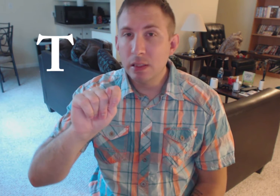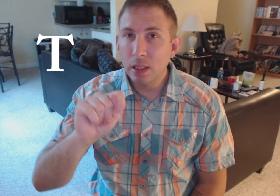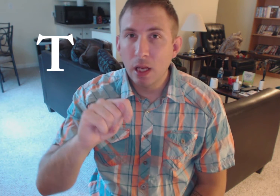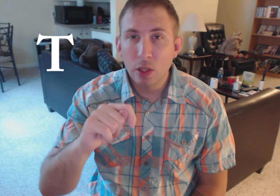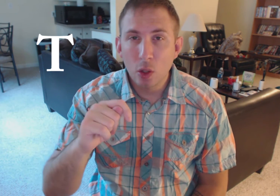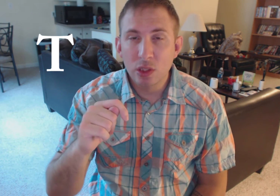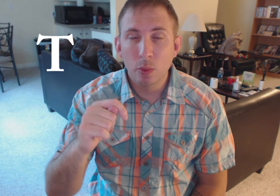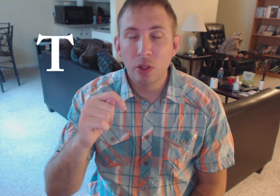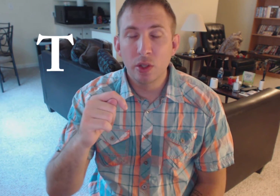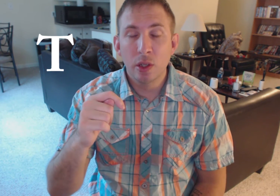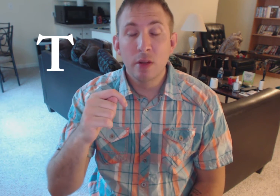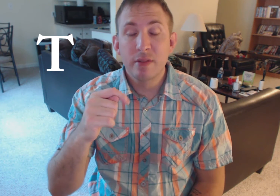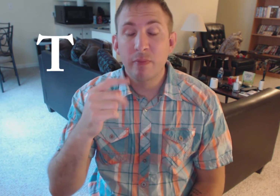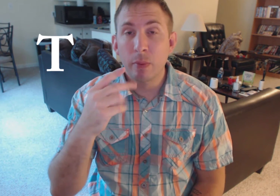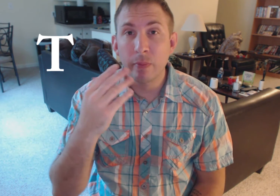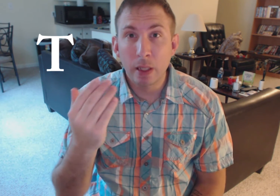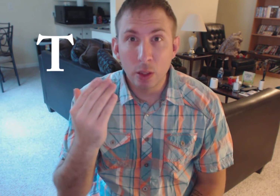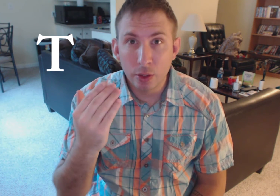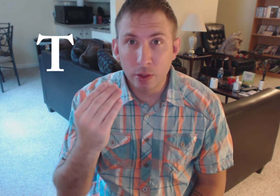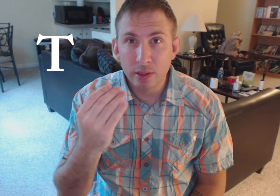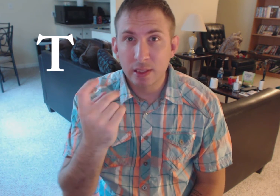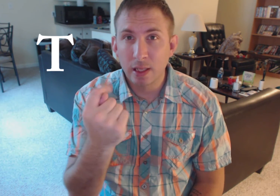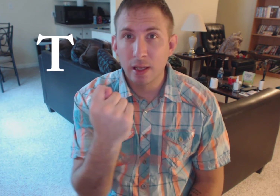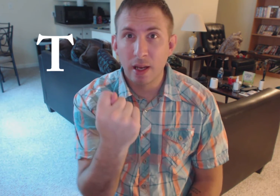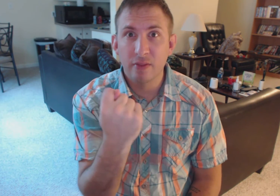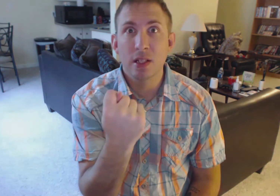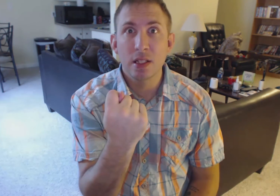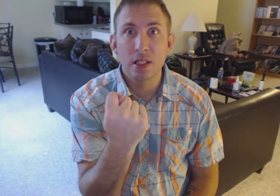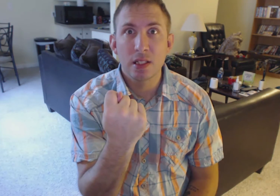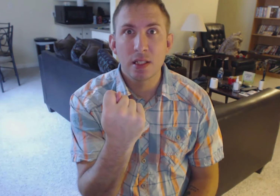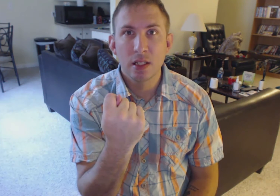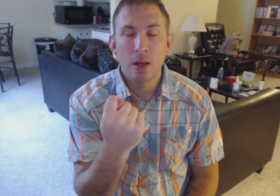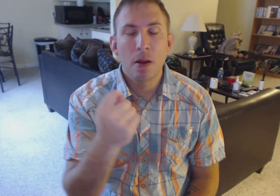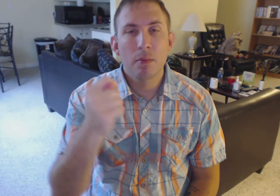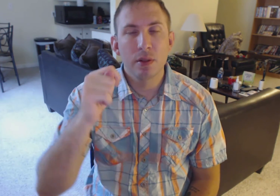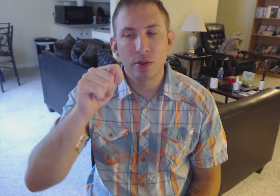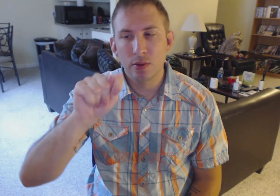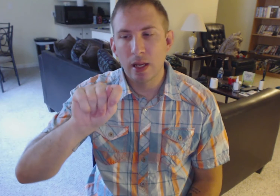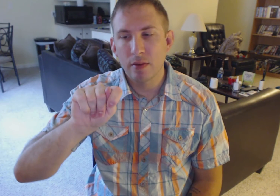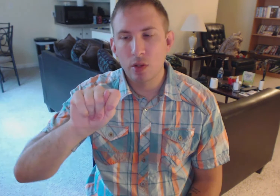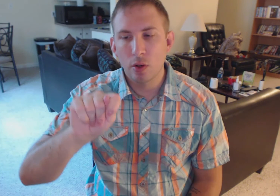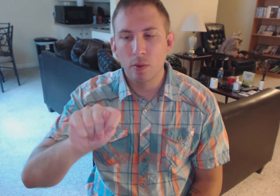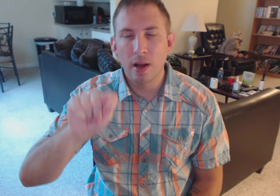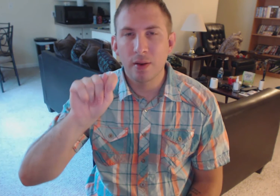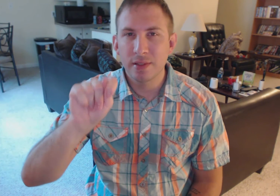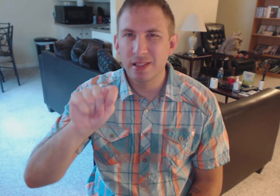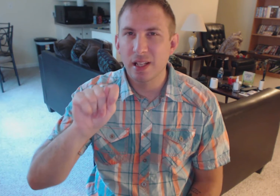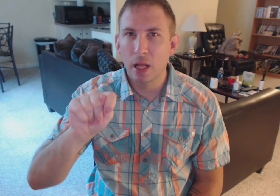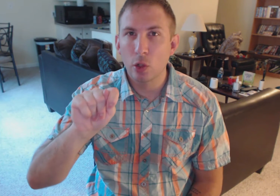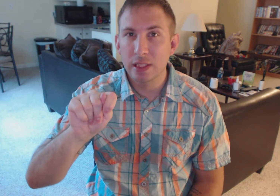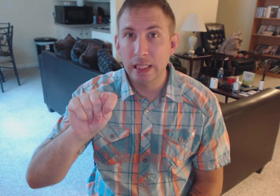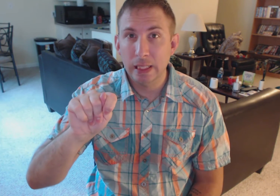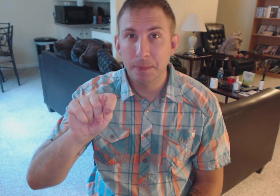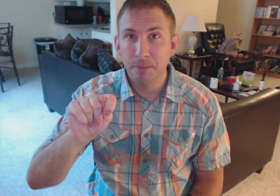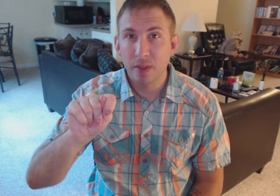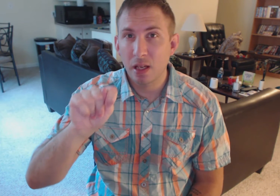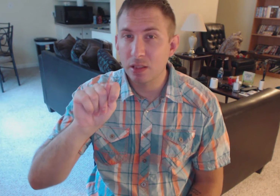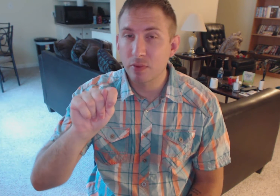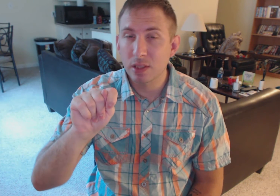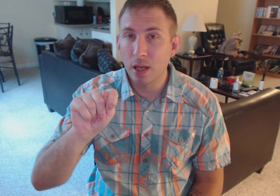Basically, I know someone familiar to sound like this, but you have to turn around. This is letter T. That's for sign